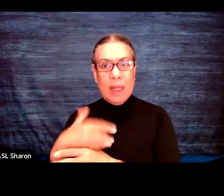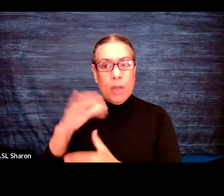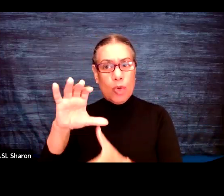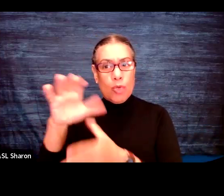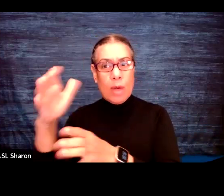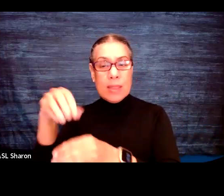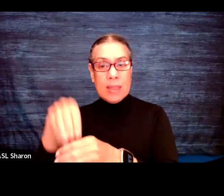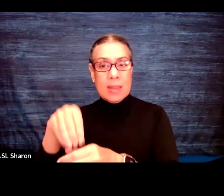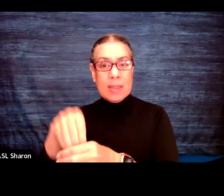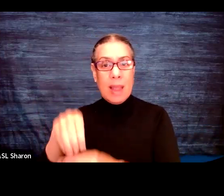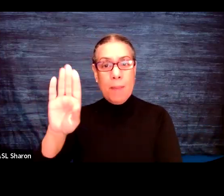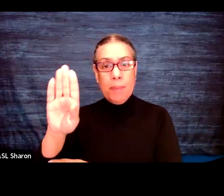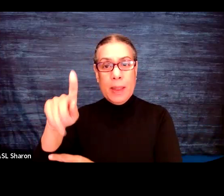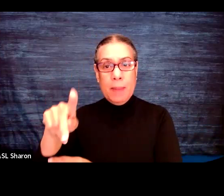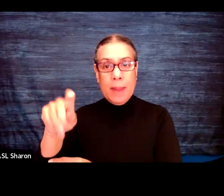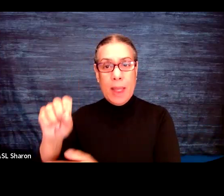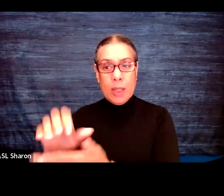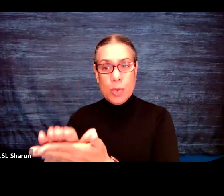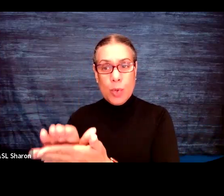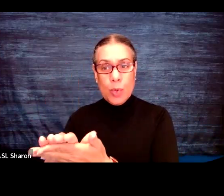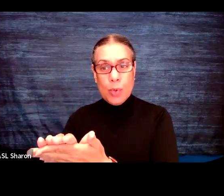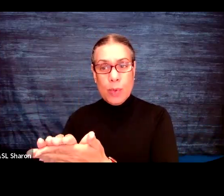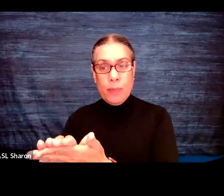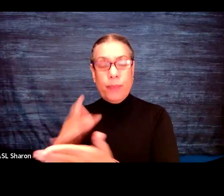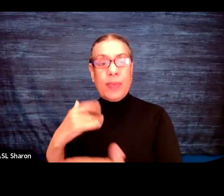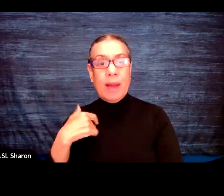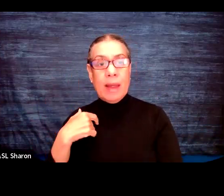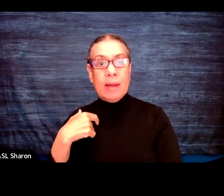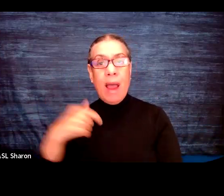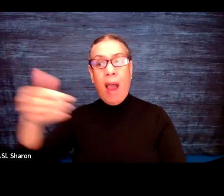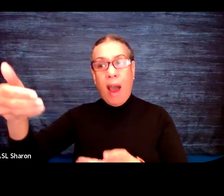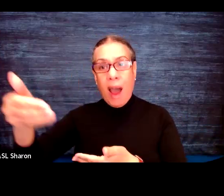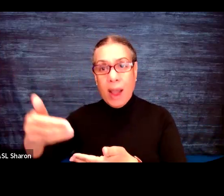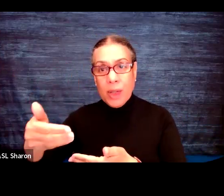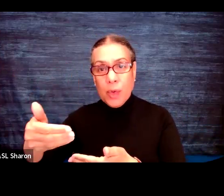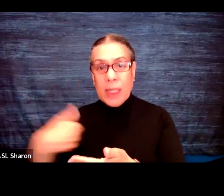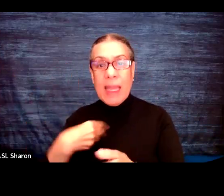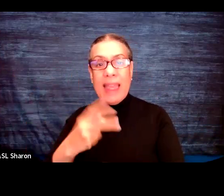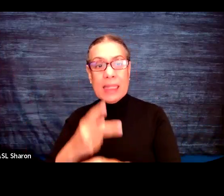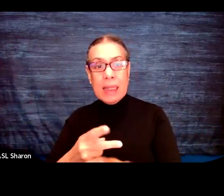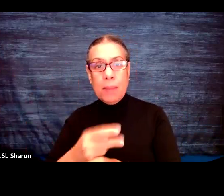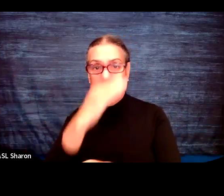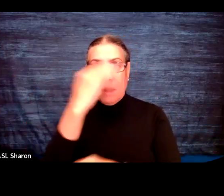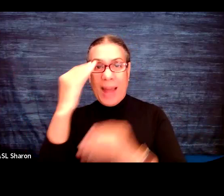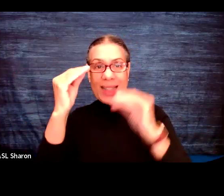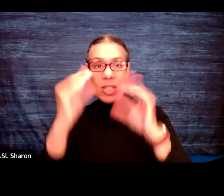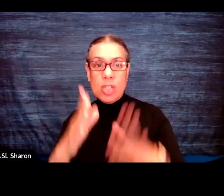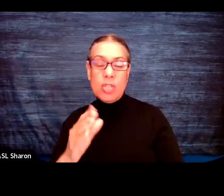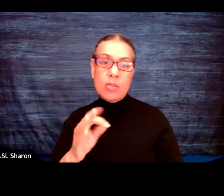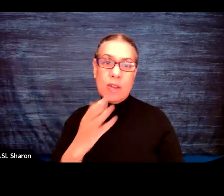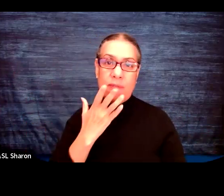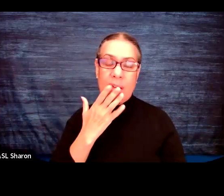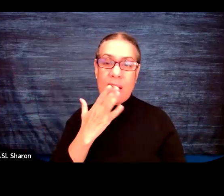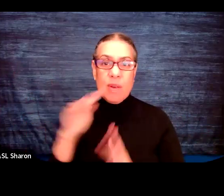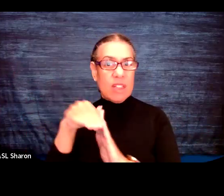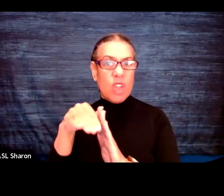within Boston Public Schools, the alarming decline in the hiring and retention of Black educators. This issue,